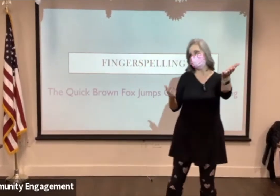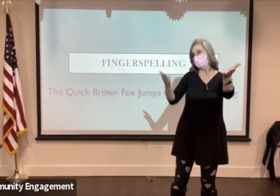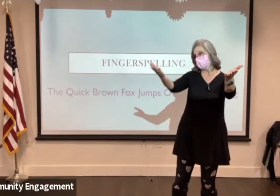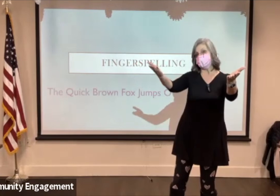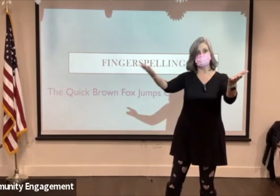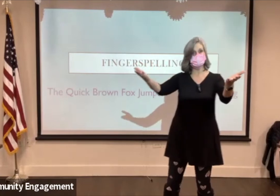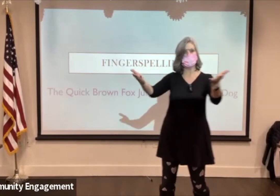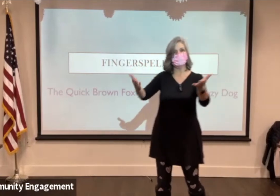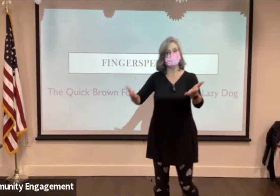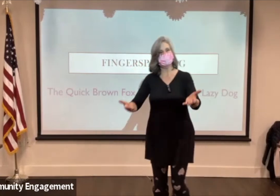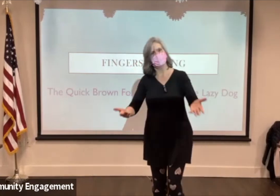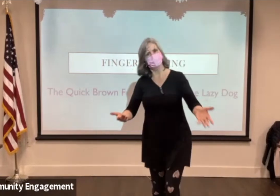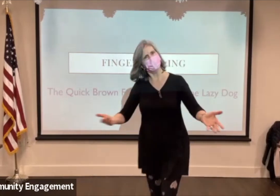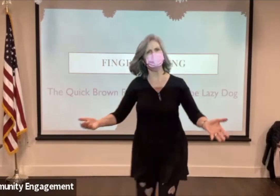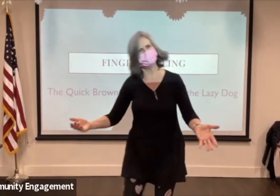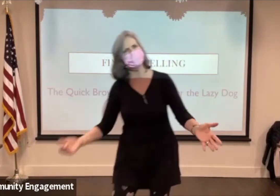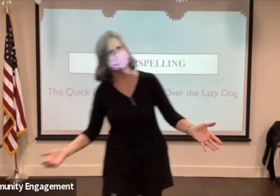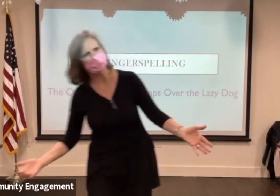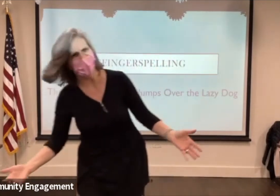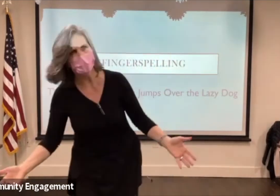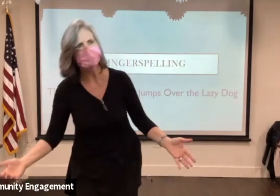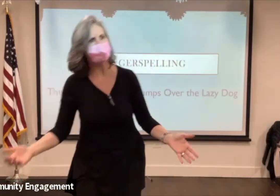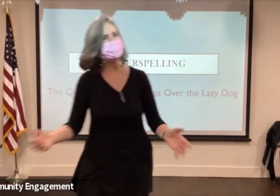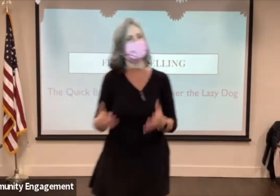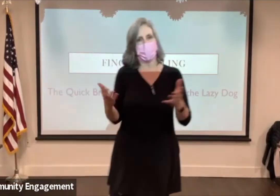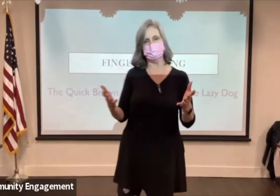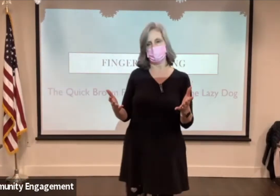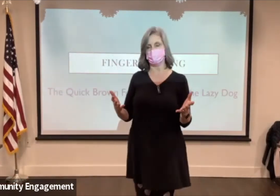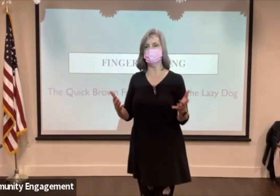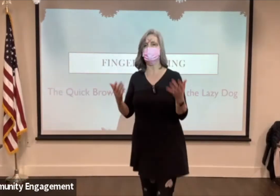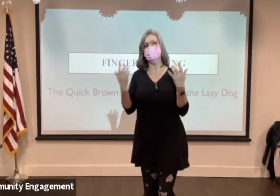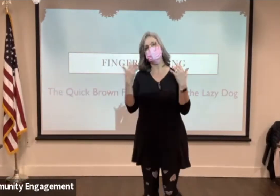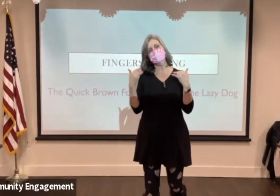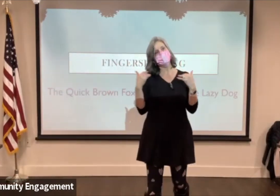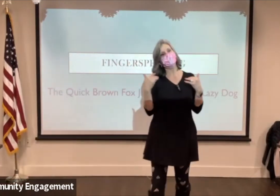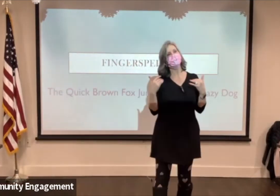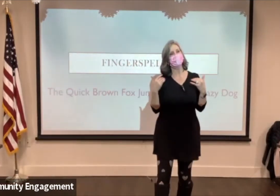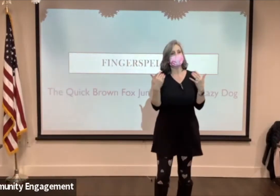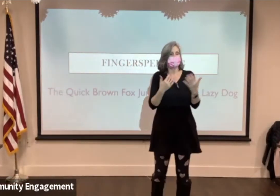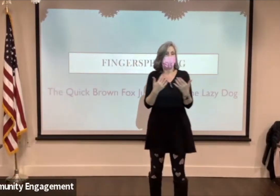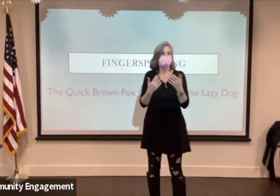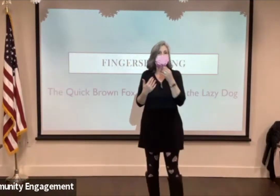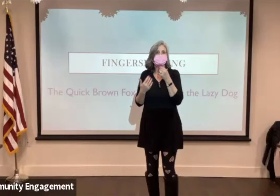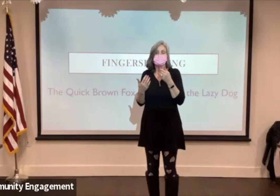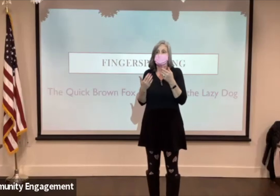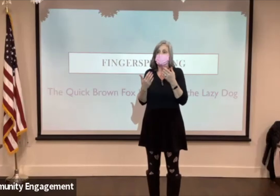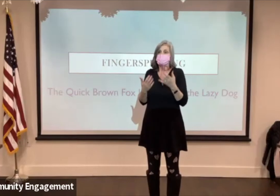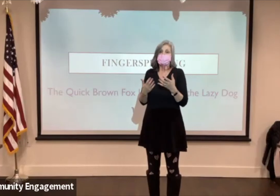with glasses, right? We don't say, what kind of prescription is that, right? We never ask that question. So if you see someone who's deaf, they might not